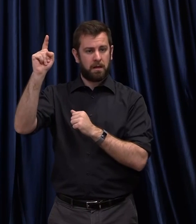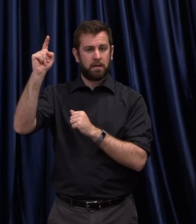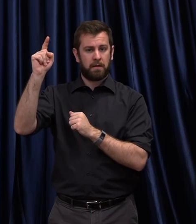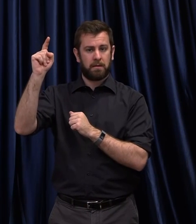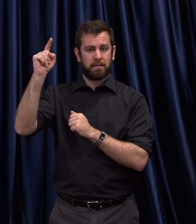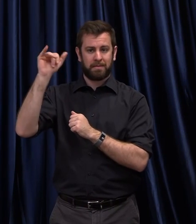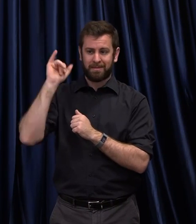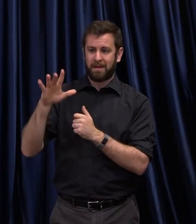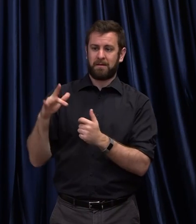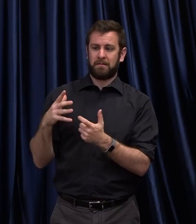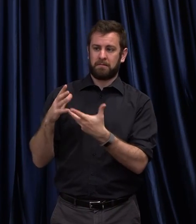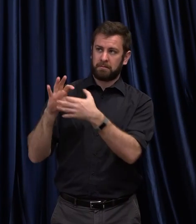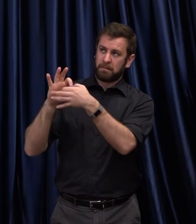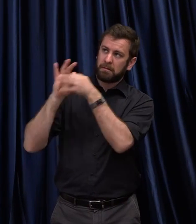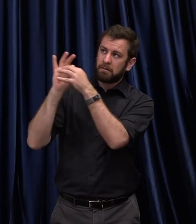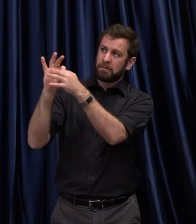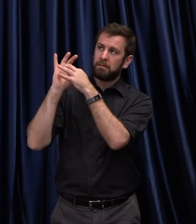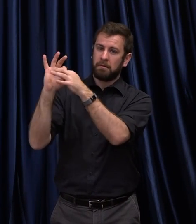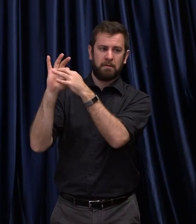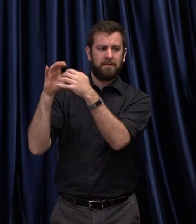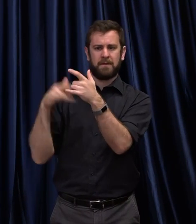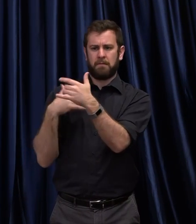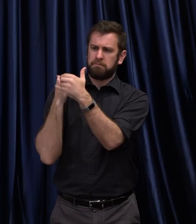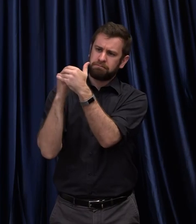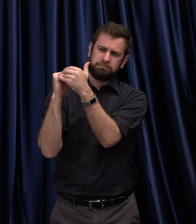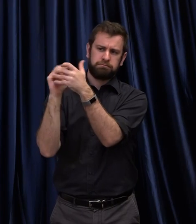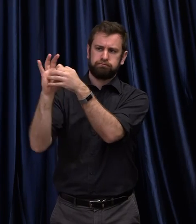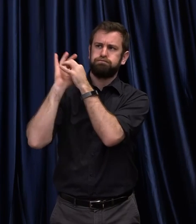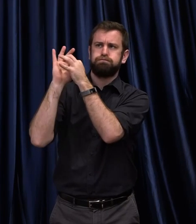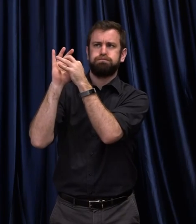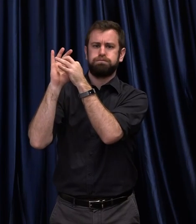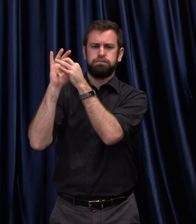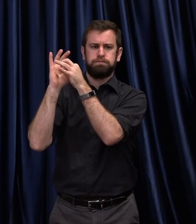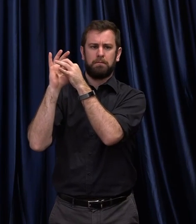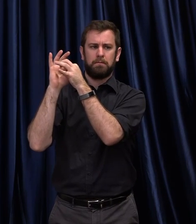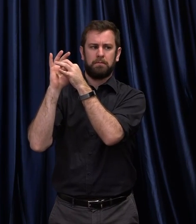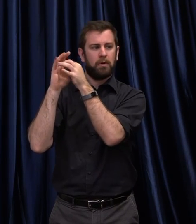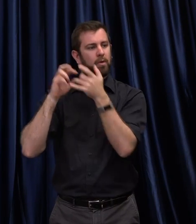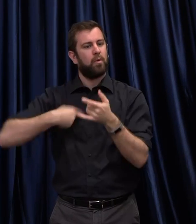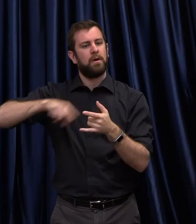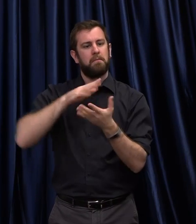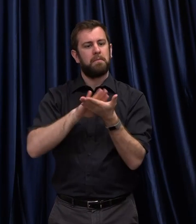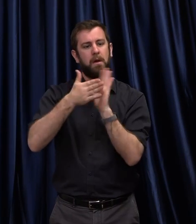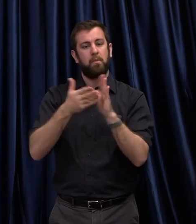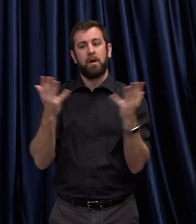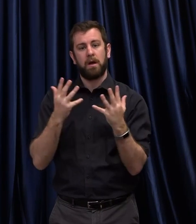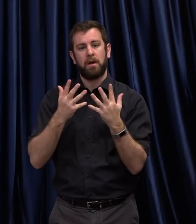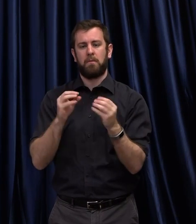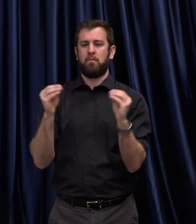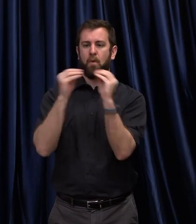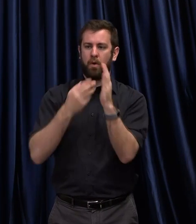gains nearness to Allah azza wa jalla. It makes us more sincere, because every day when that iftar